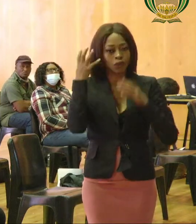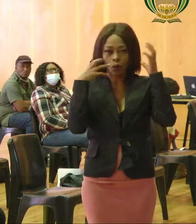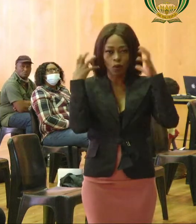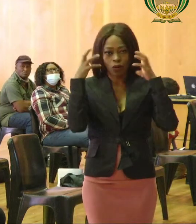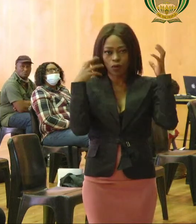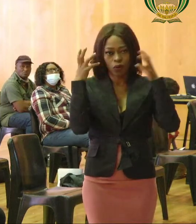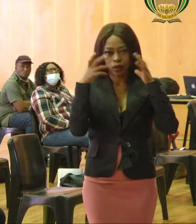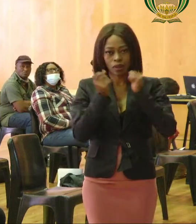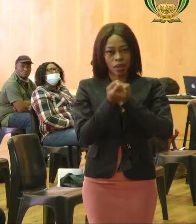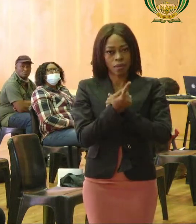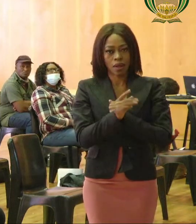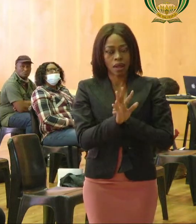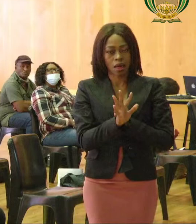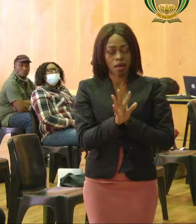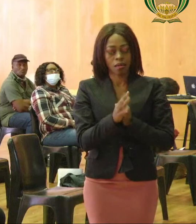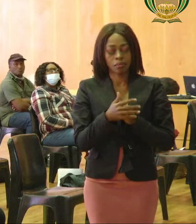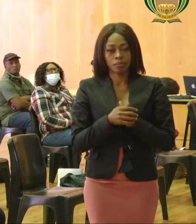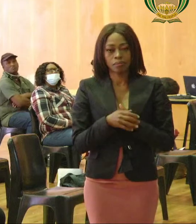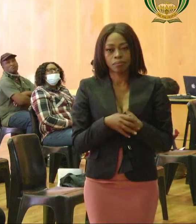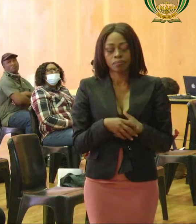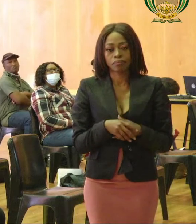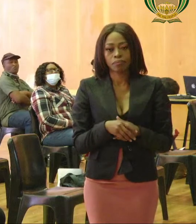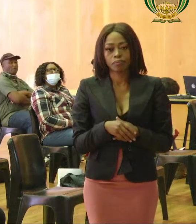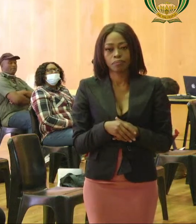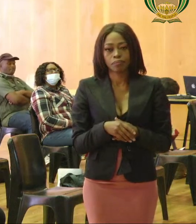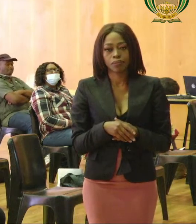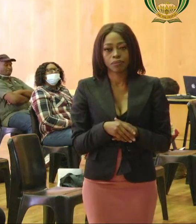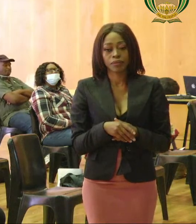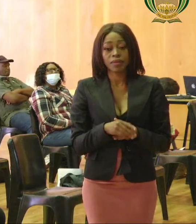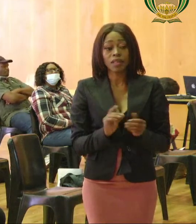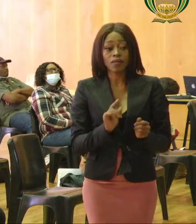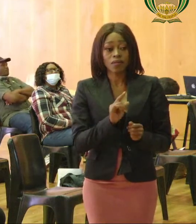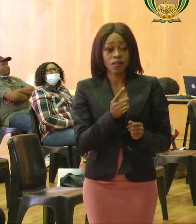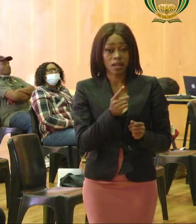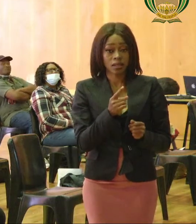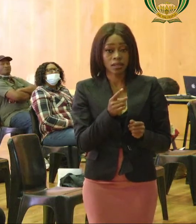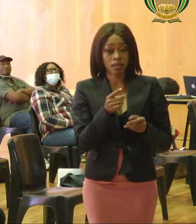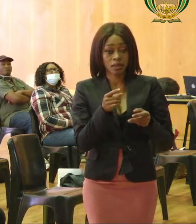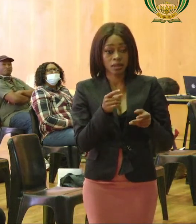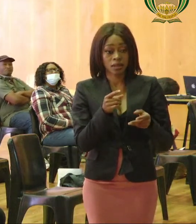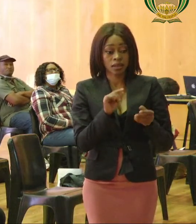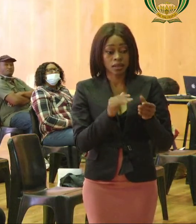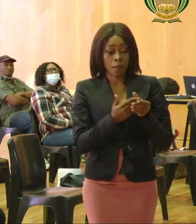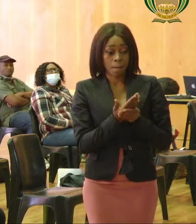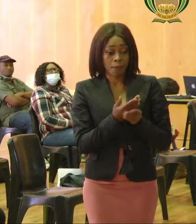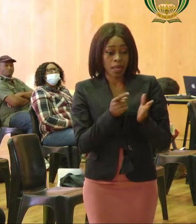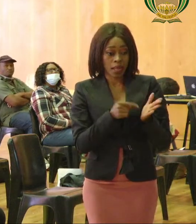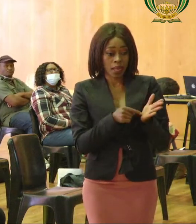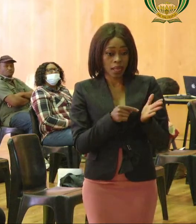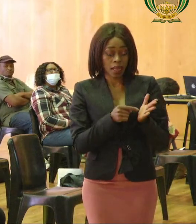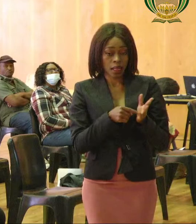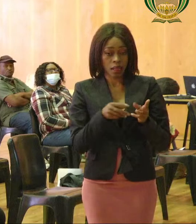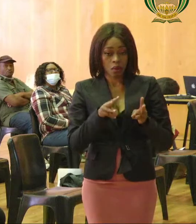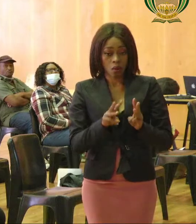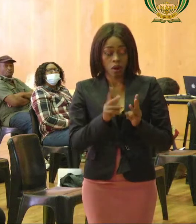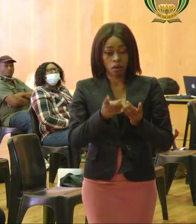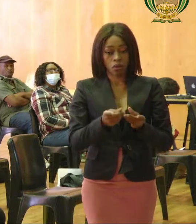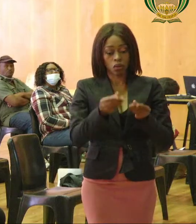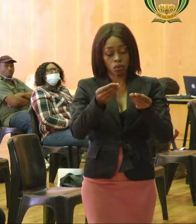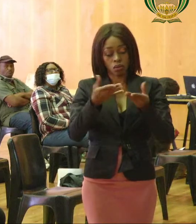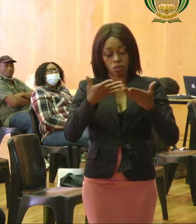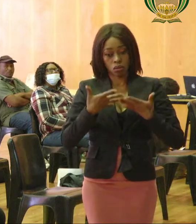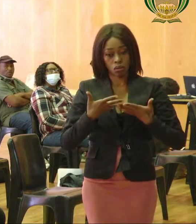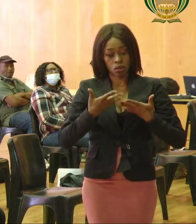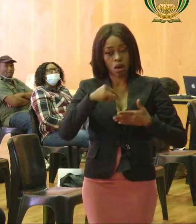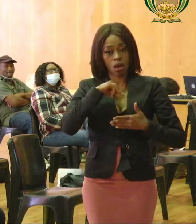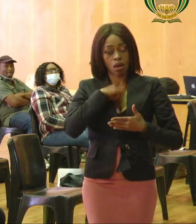confused in looking the current approach in which the bill is brought to us as the communities and as